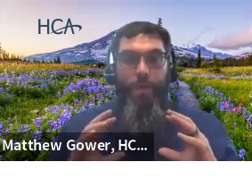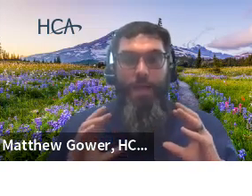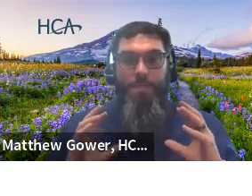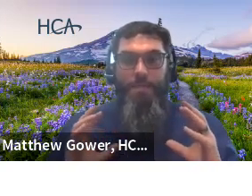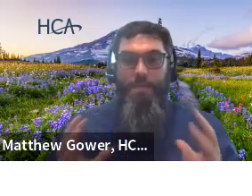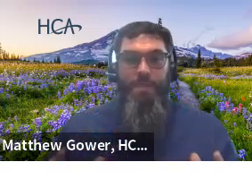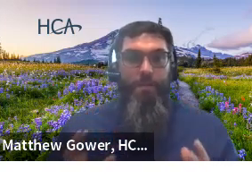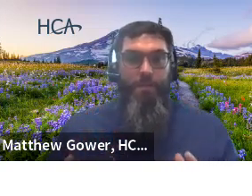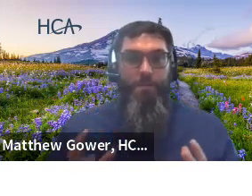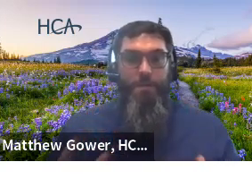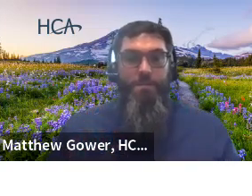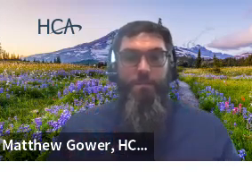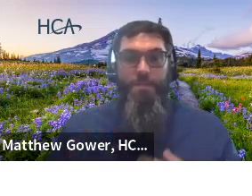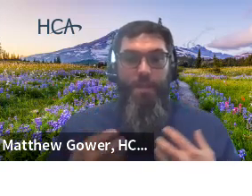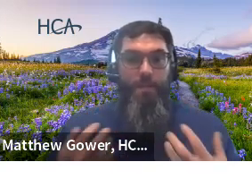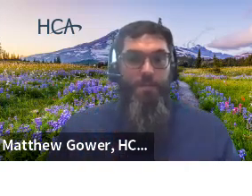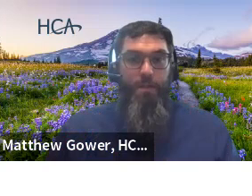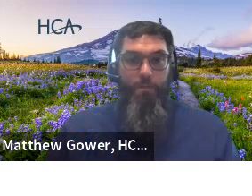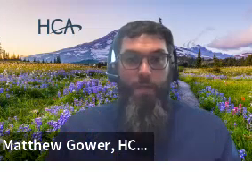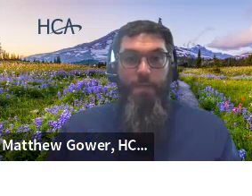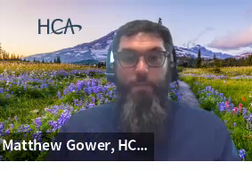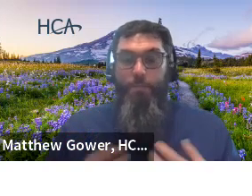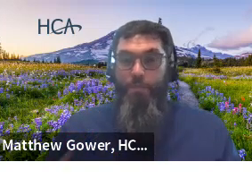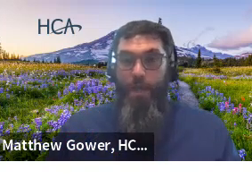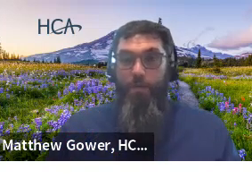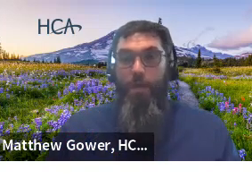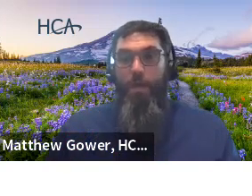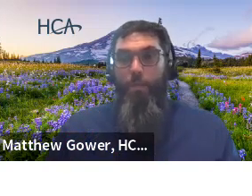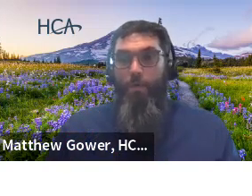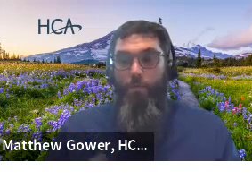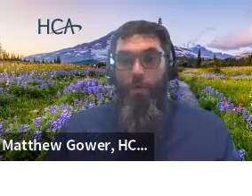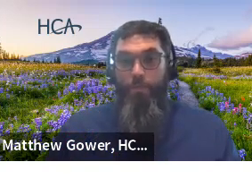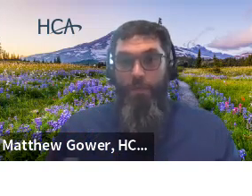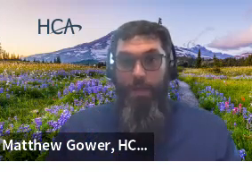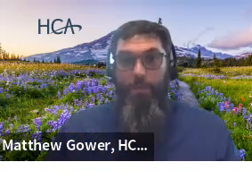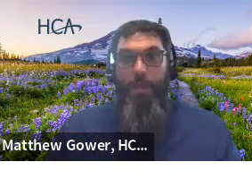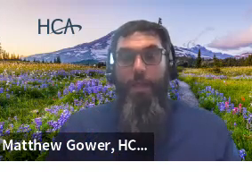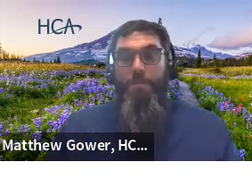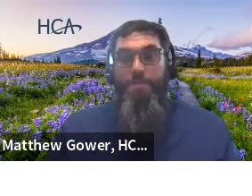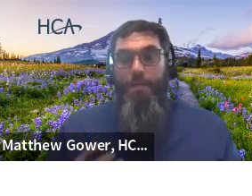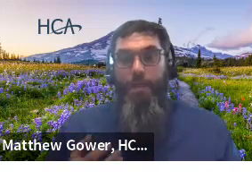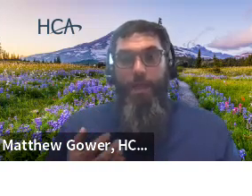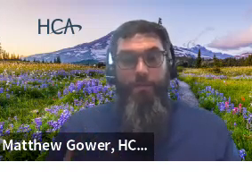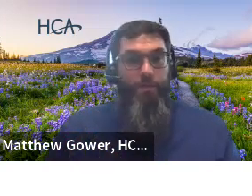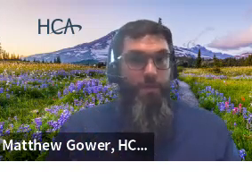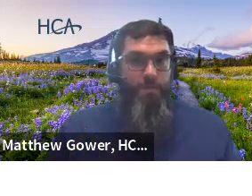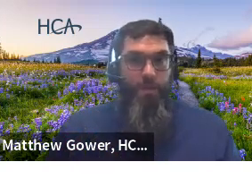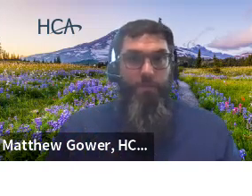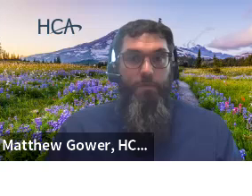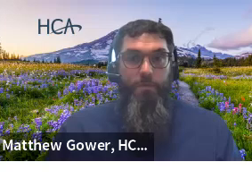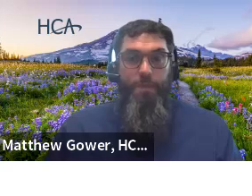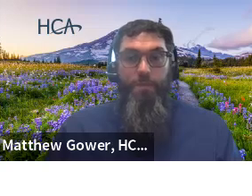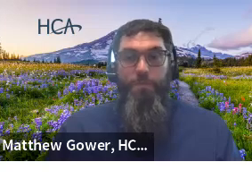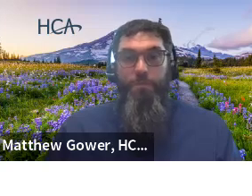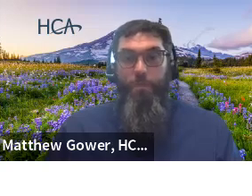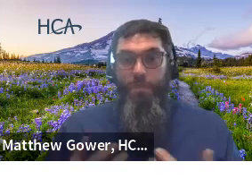So as teams as crisis services kind of started getting ramped up and pushed out more and more and built up, it was done at a very regional level